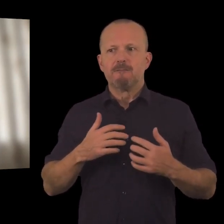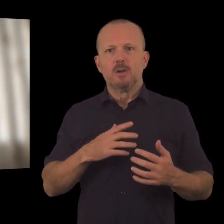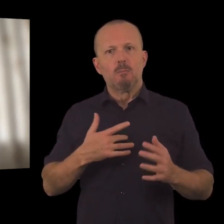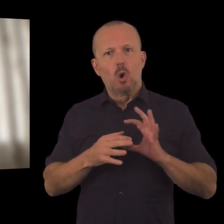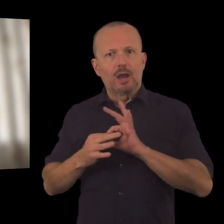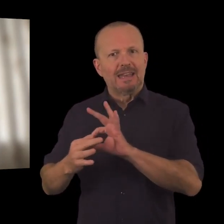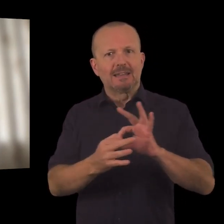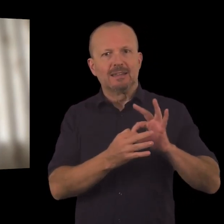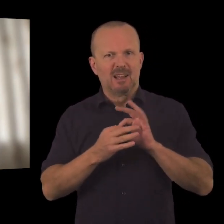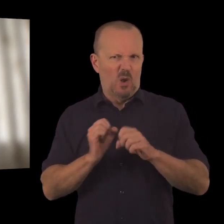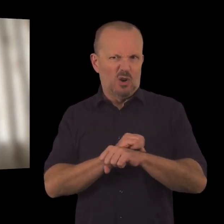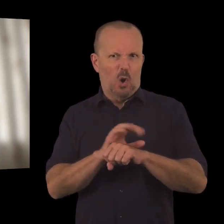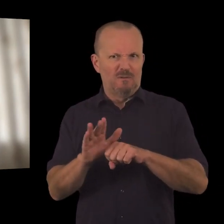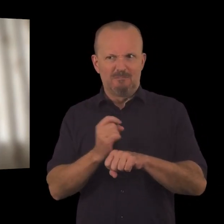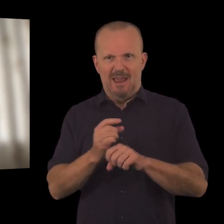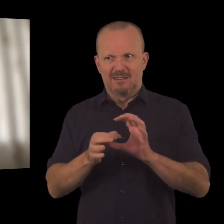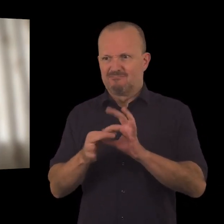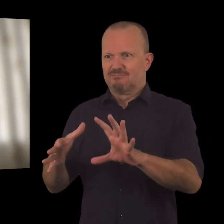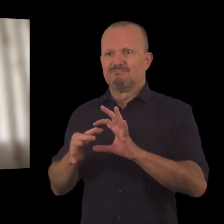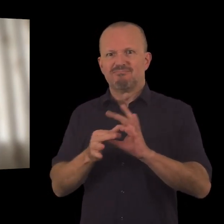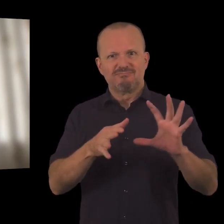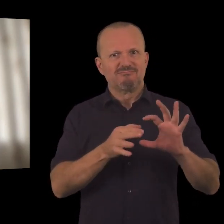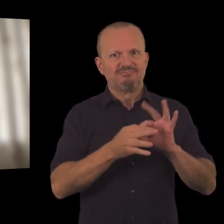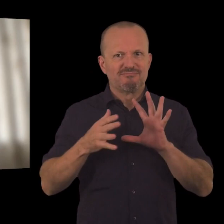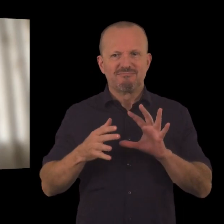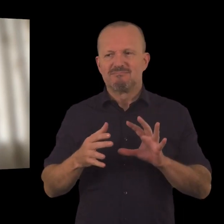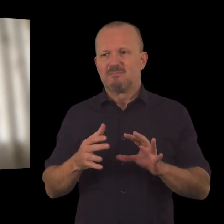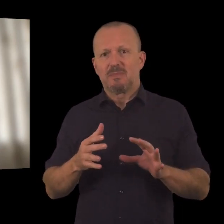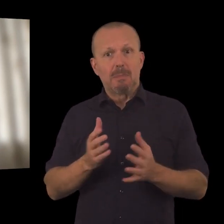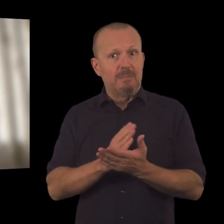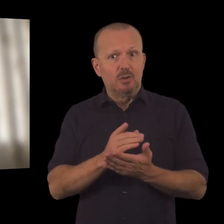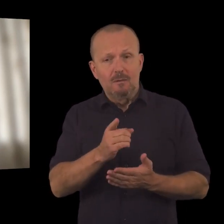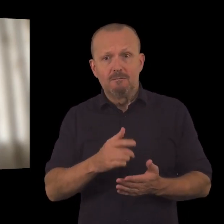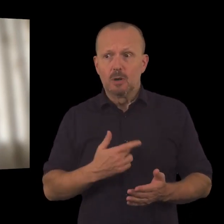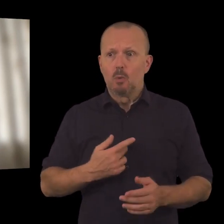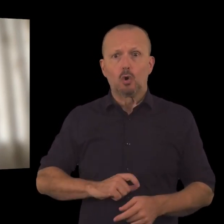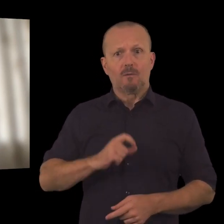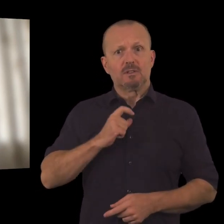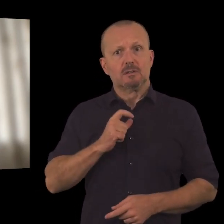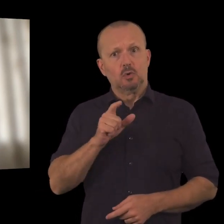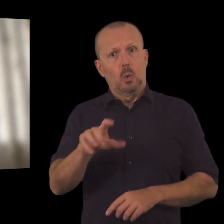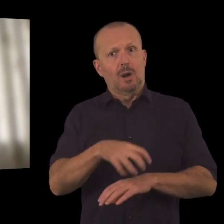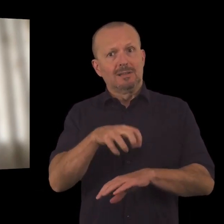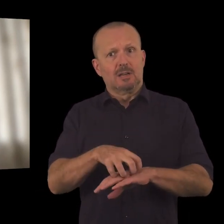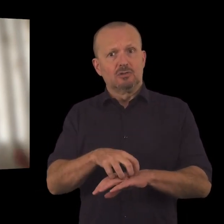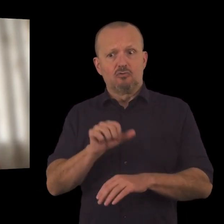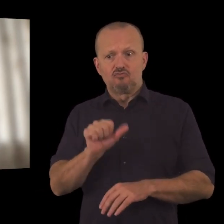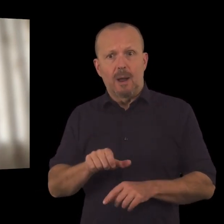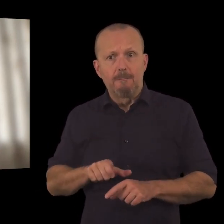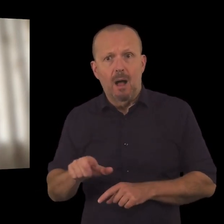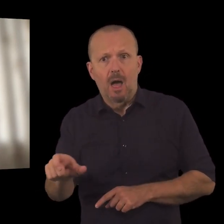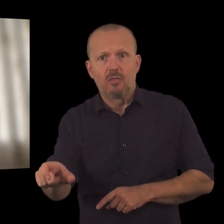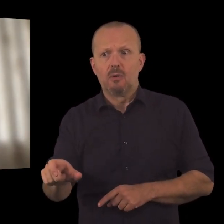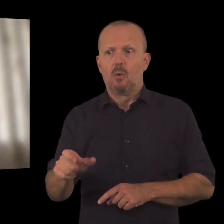and perhaps even felt some reassurance about the path you and your organization is on, and the ability to engage